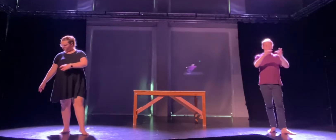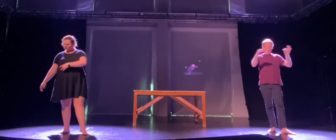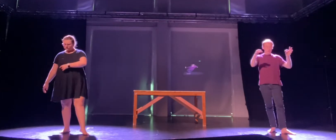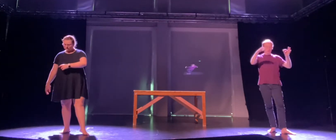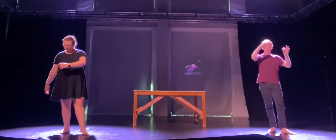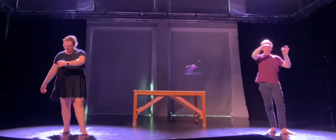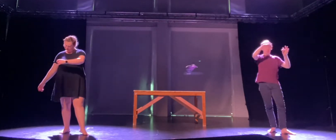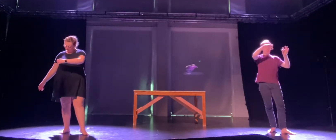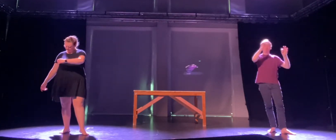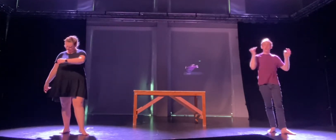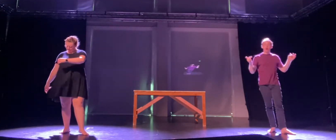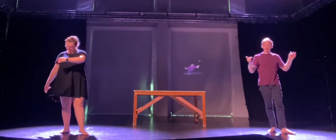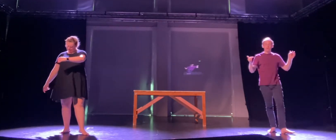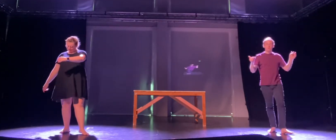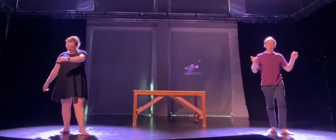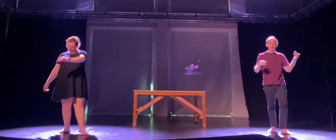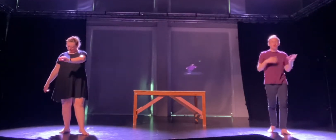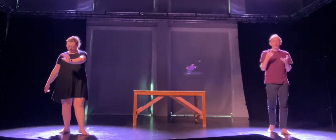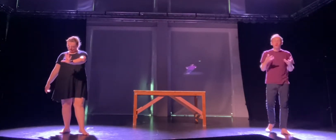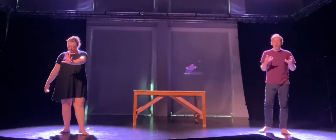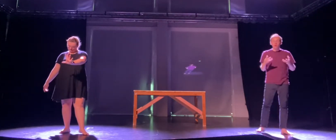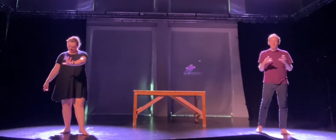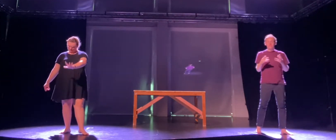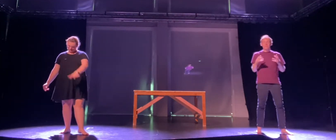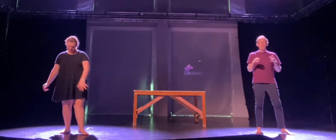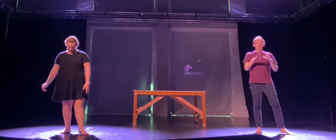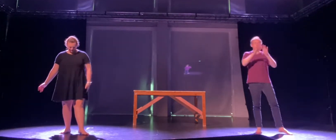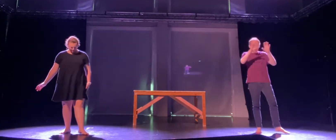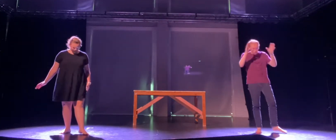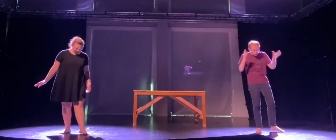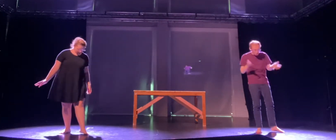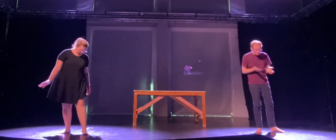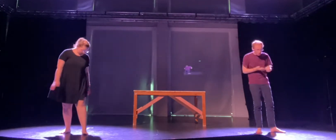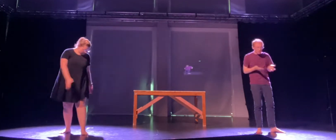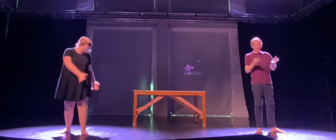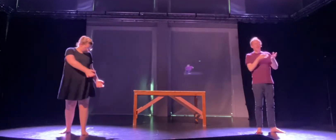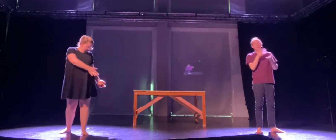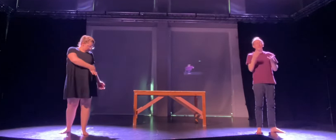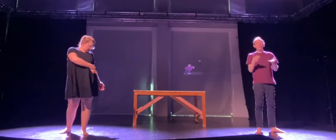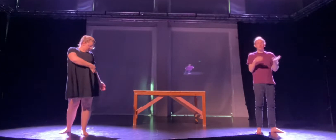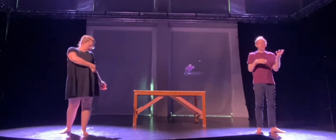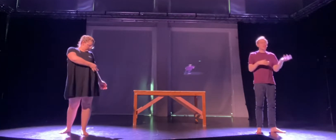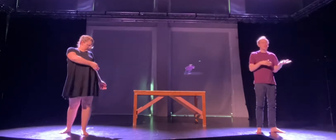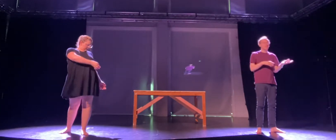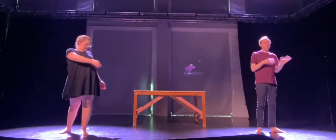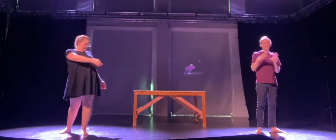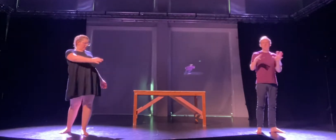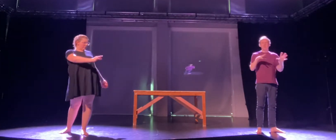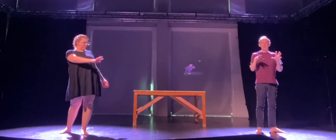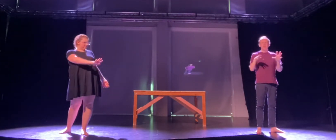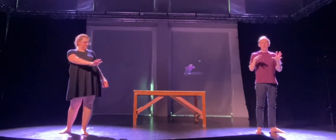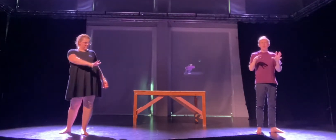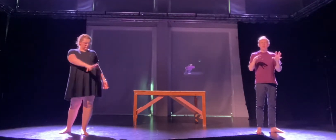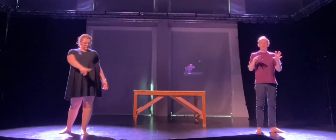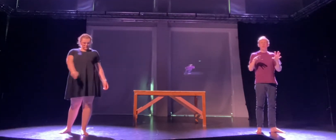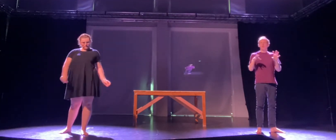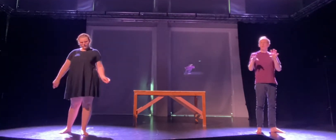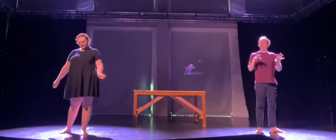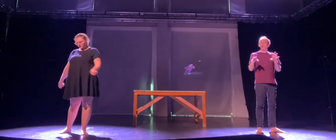string, that is the knot. An unknot is a closed loop. It doesn't have an end or a beginning. It's kind of like an